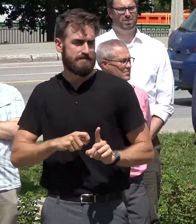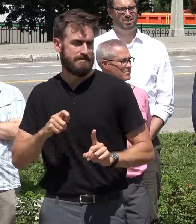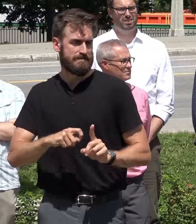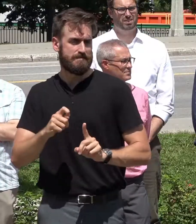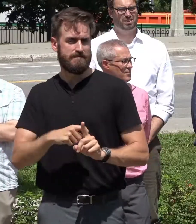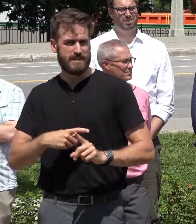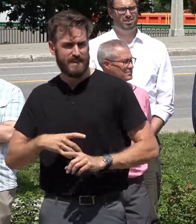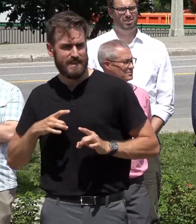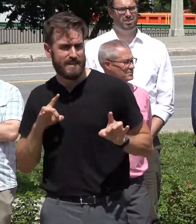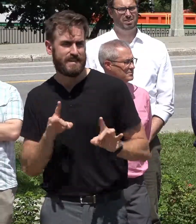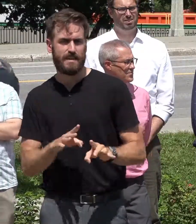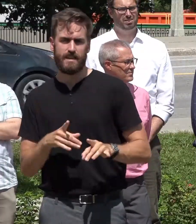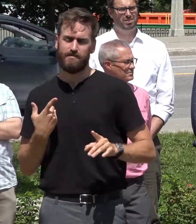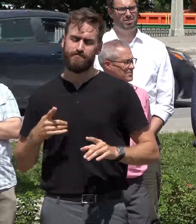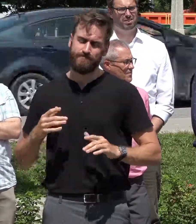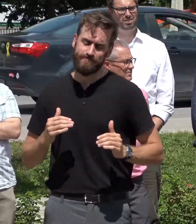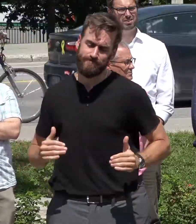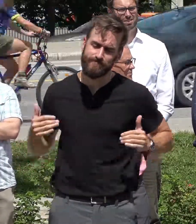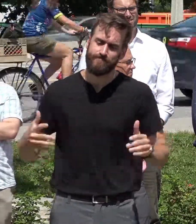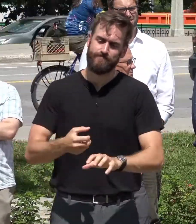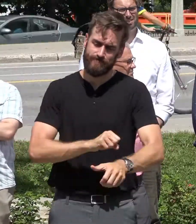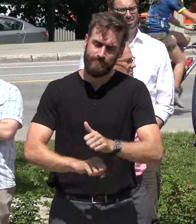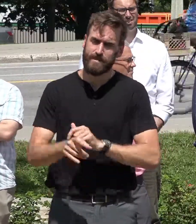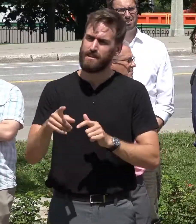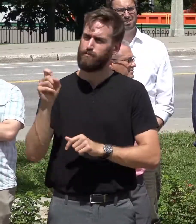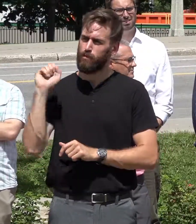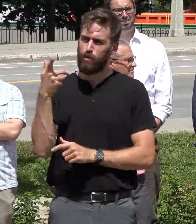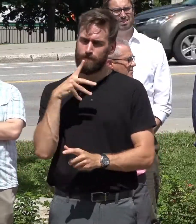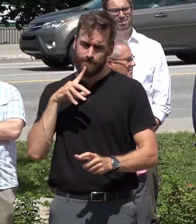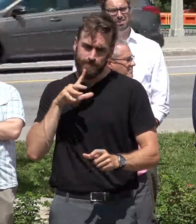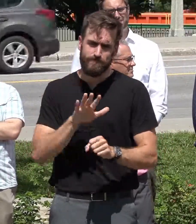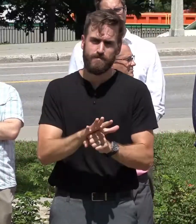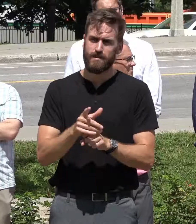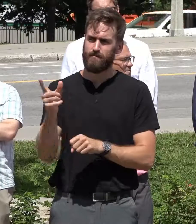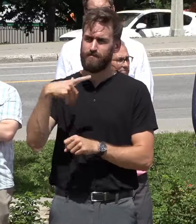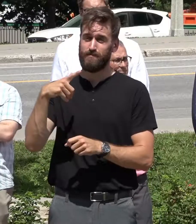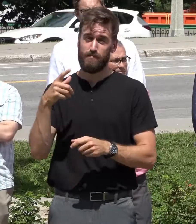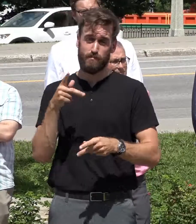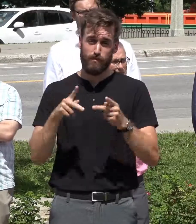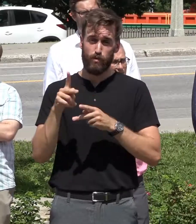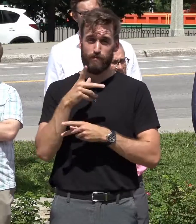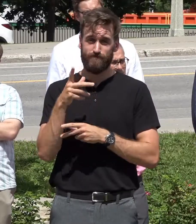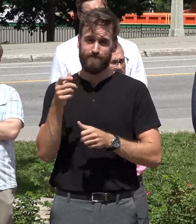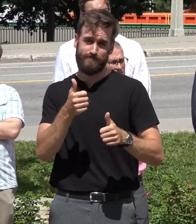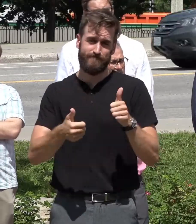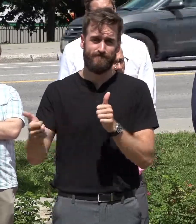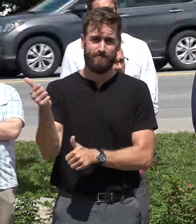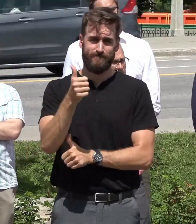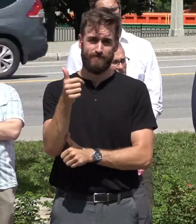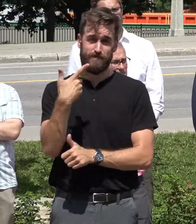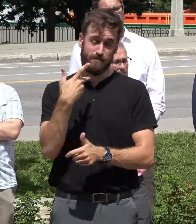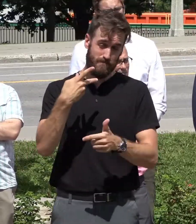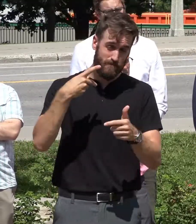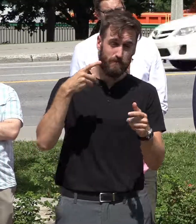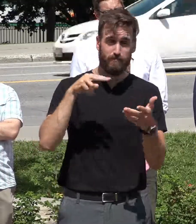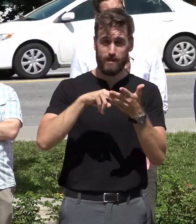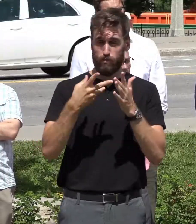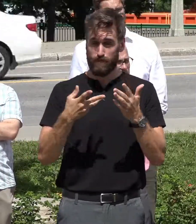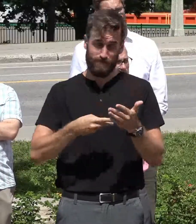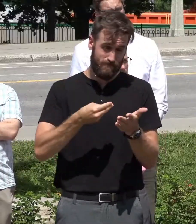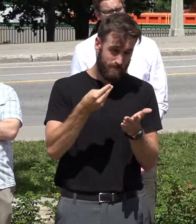than ever before. We also need real commitment from our leadership. This means sustainable funding. It